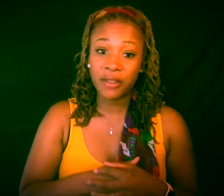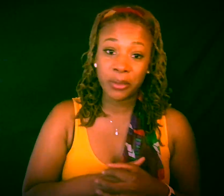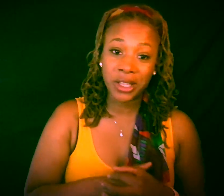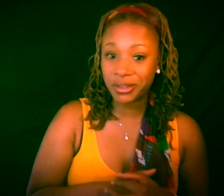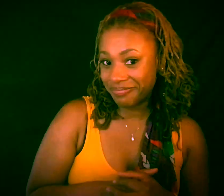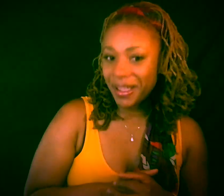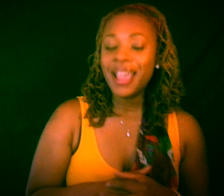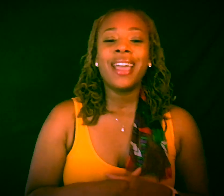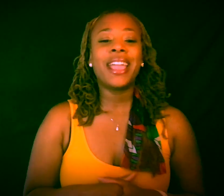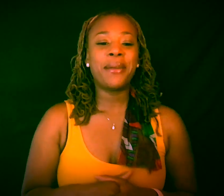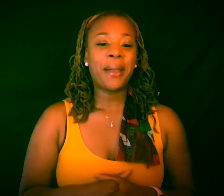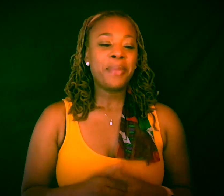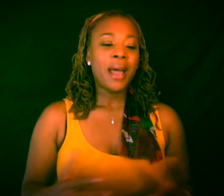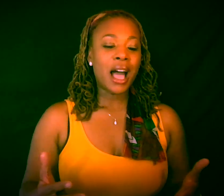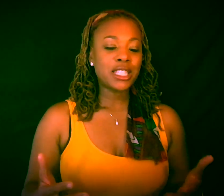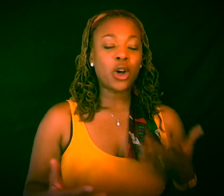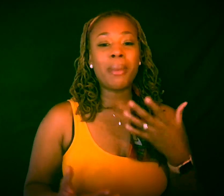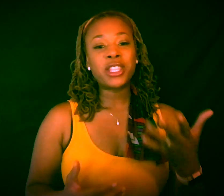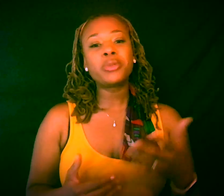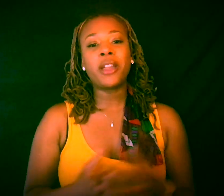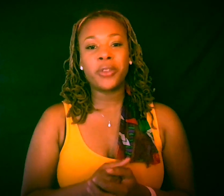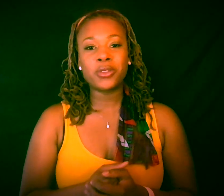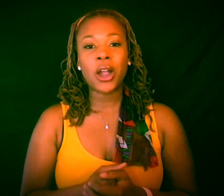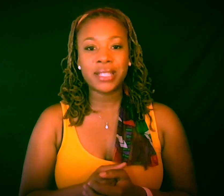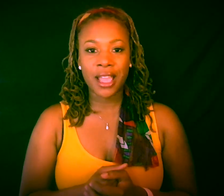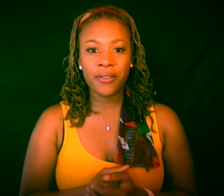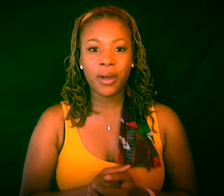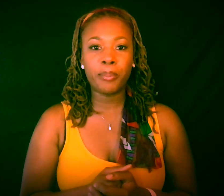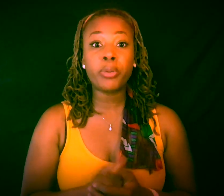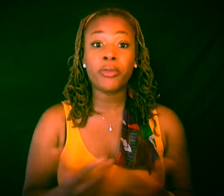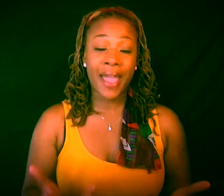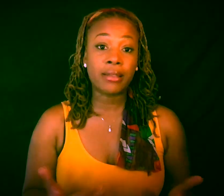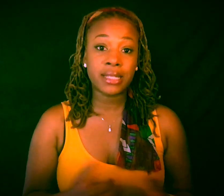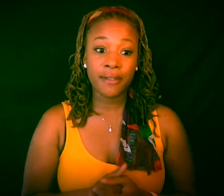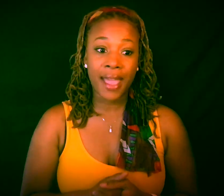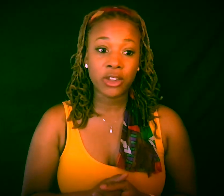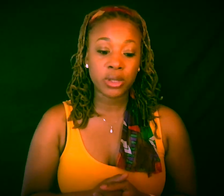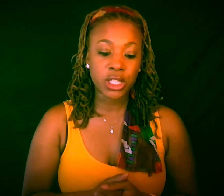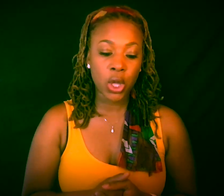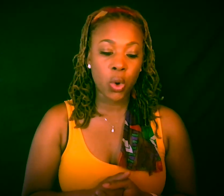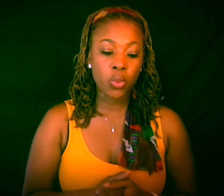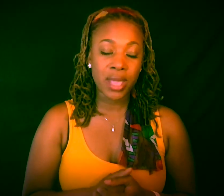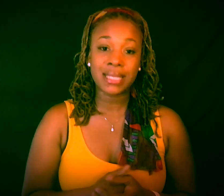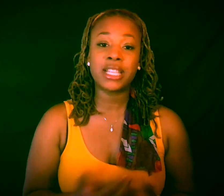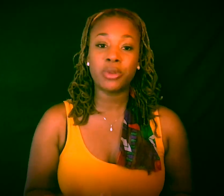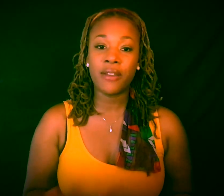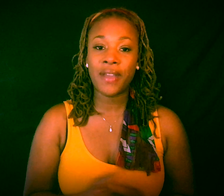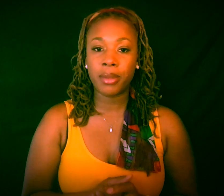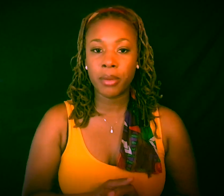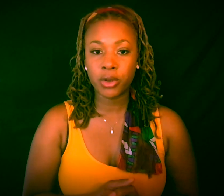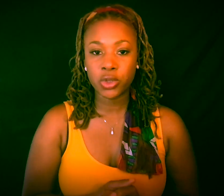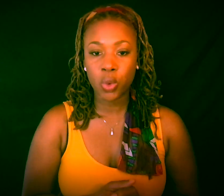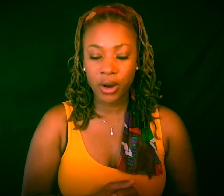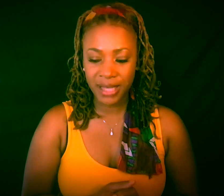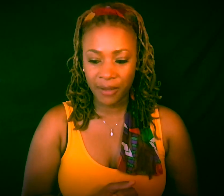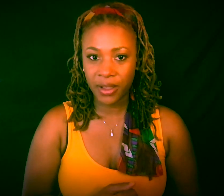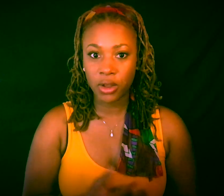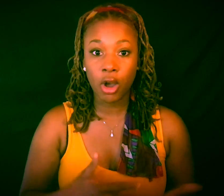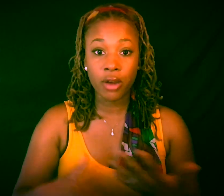information. Anyway, so my 2 nephews are deaf, profoundly deaf actually. So yes, I do have family members who are deaf and are involved